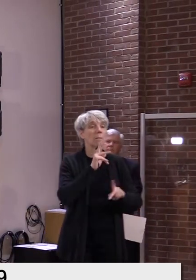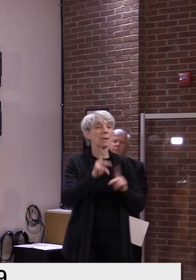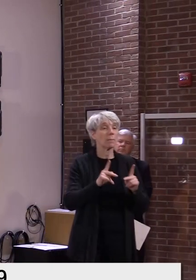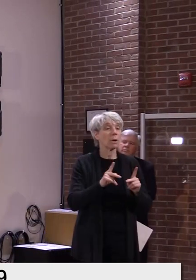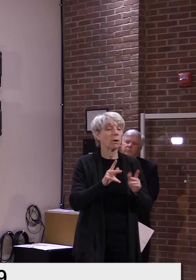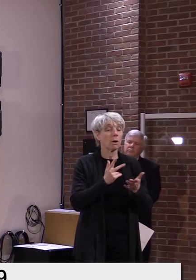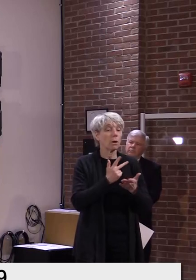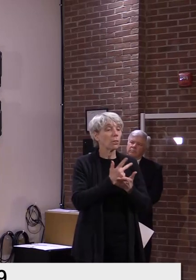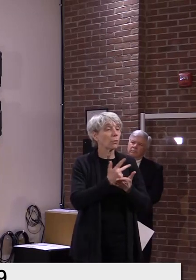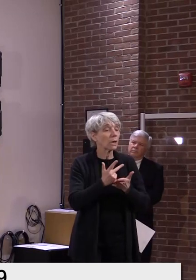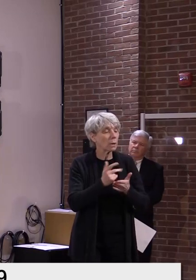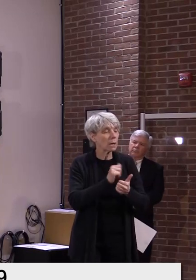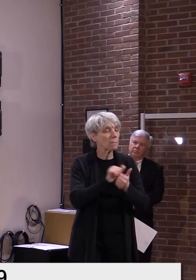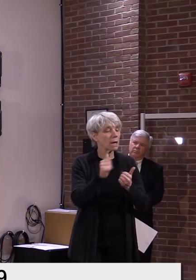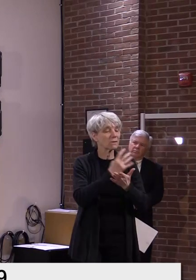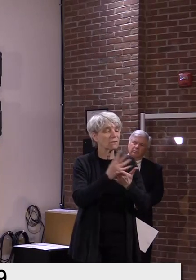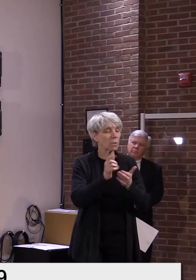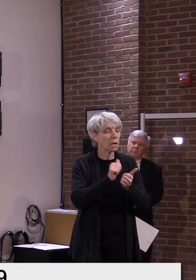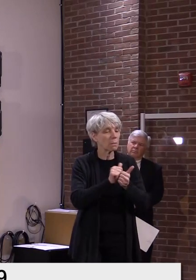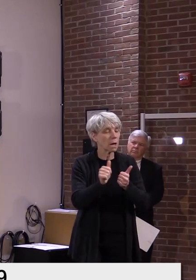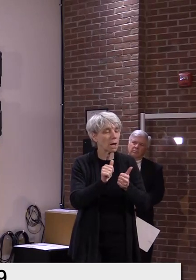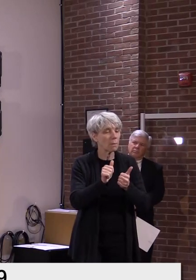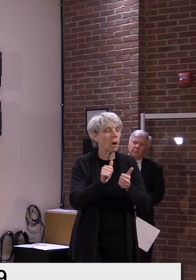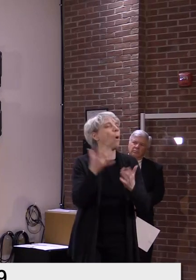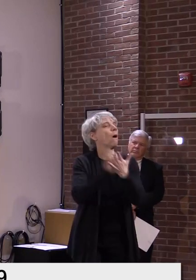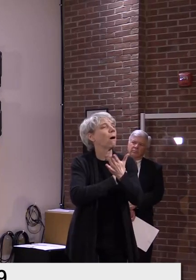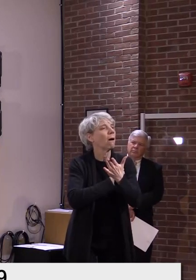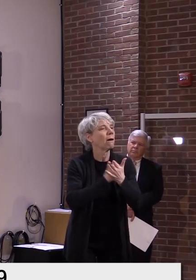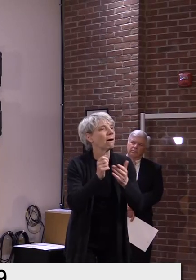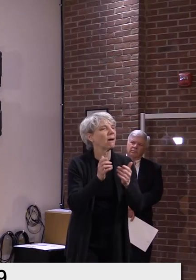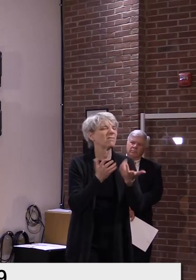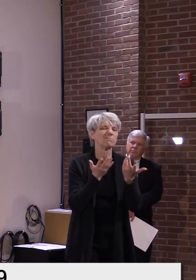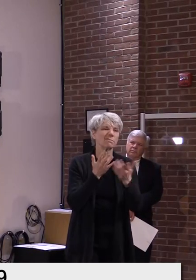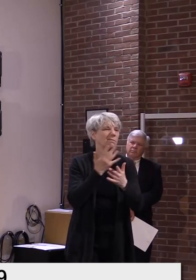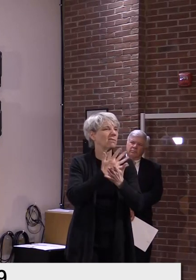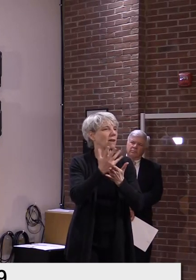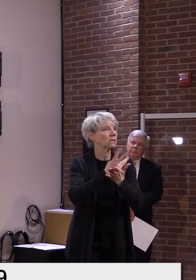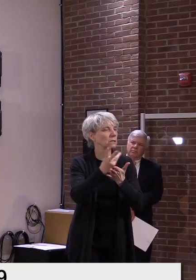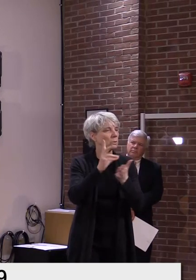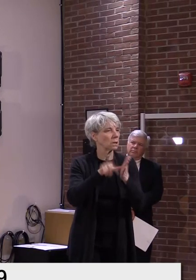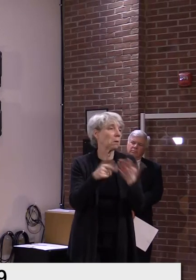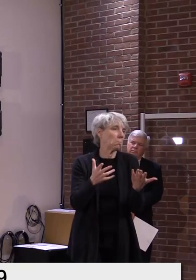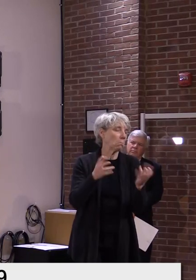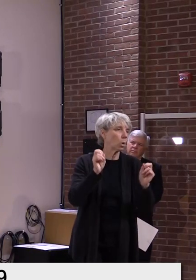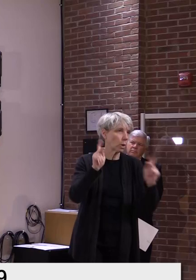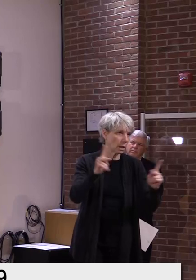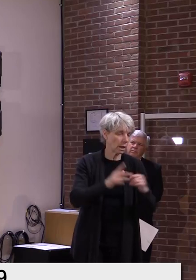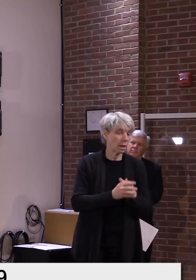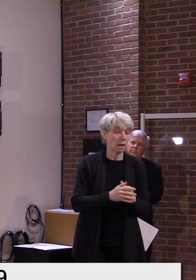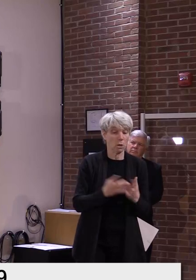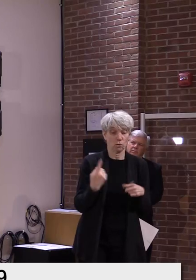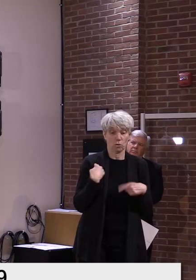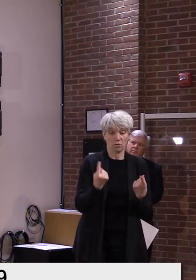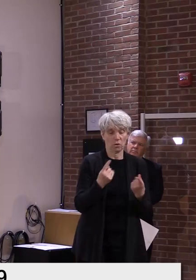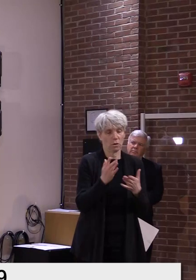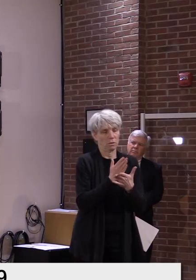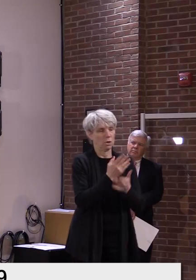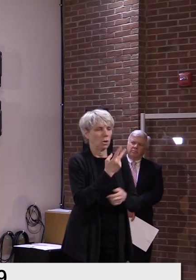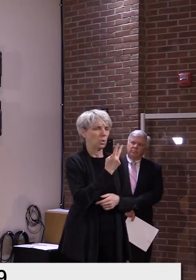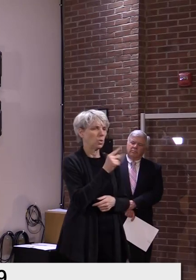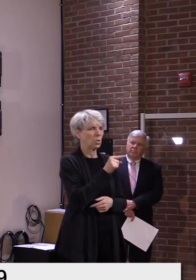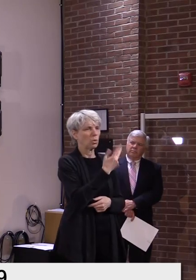mark. The more recent numbers are anywhere from 2-3% to